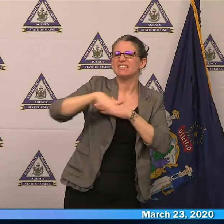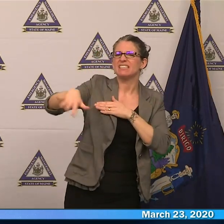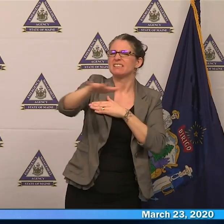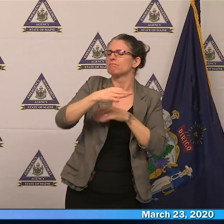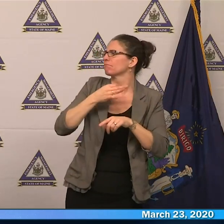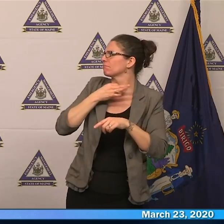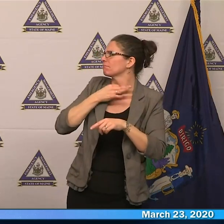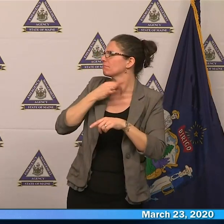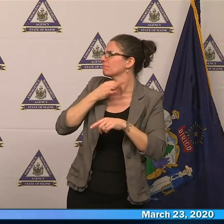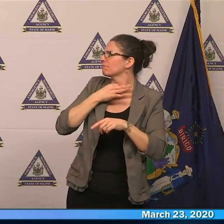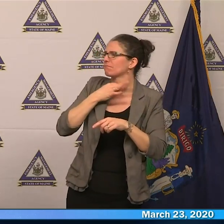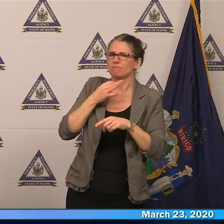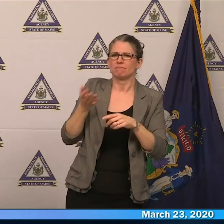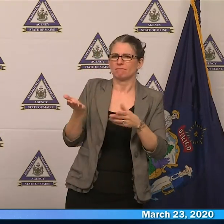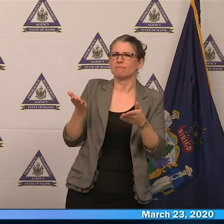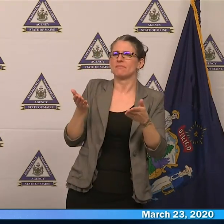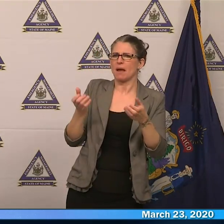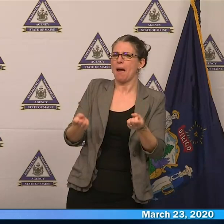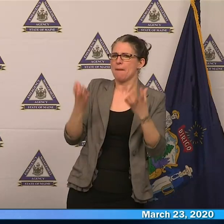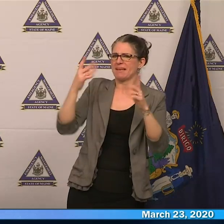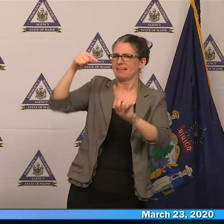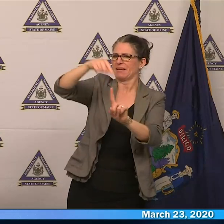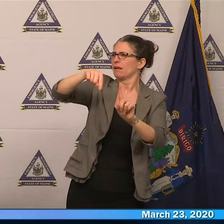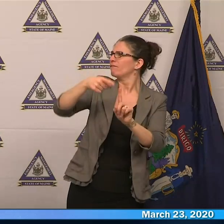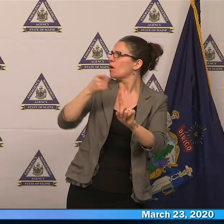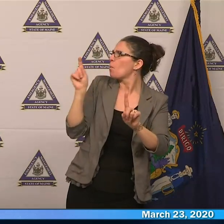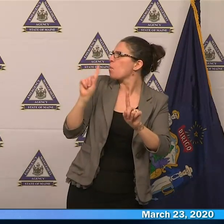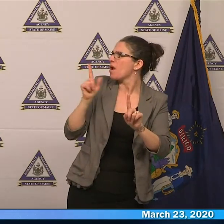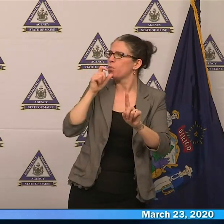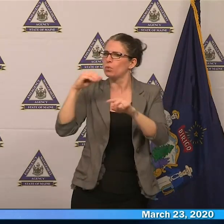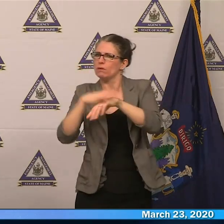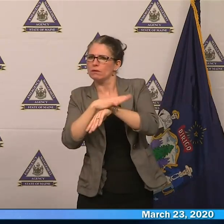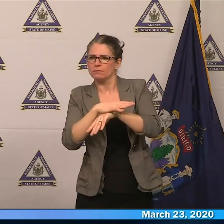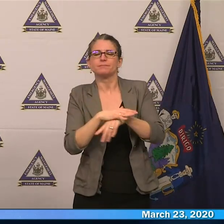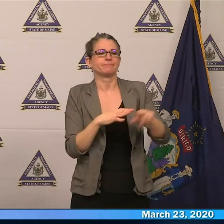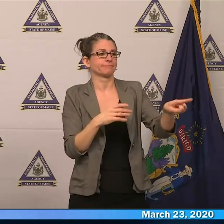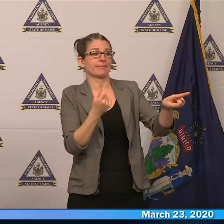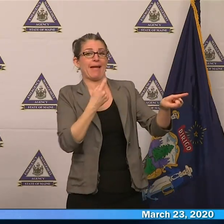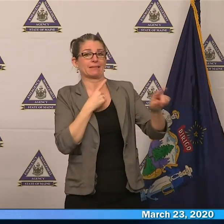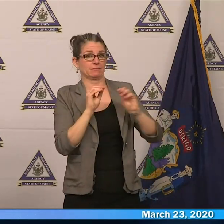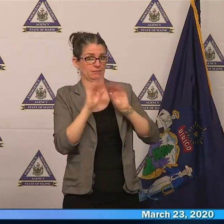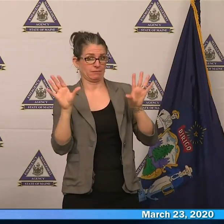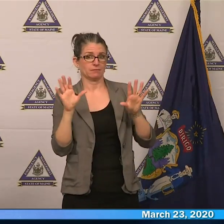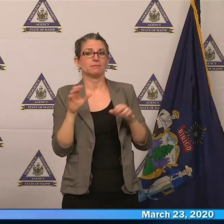Have you figured out the source of infection? So, the question from Brad is about Ocean View, and